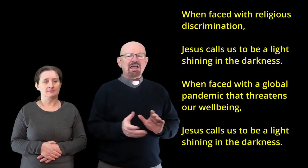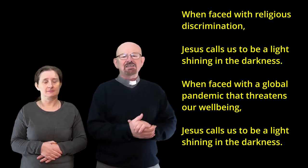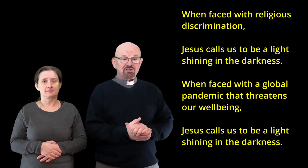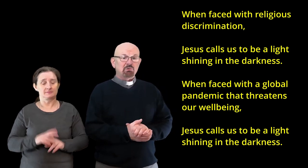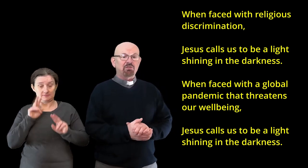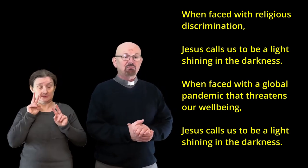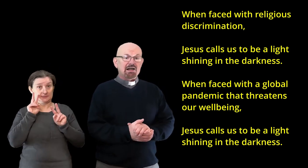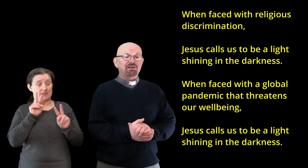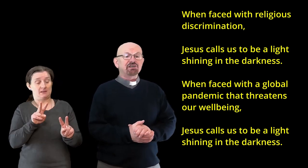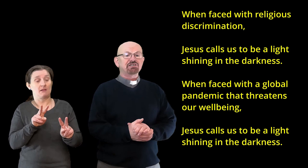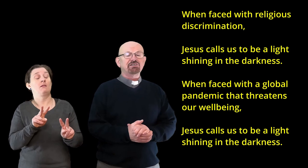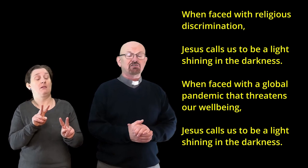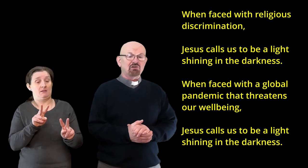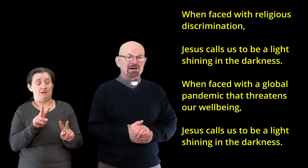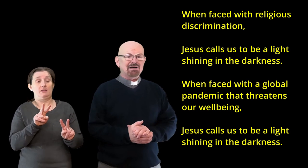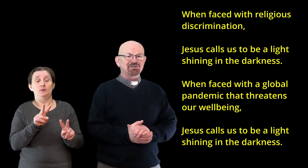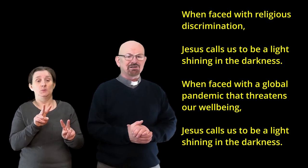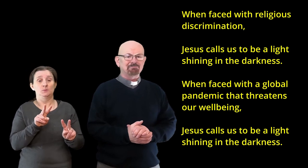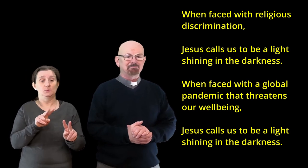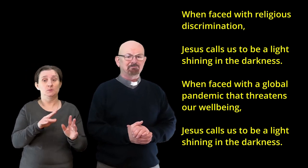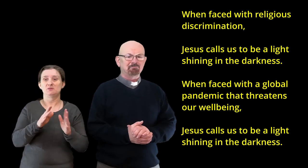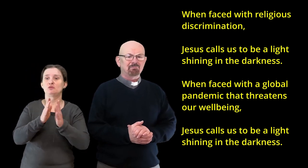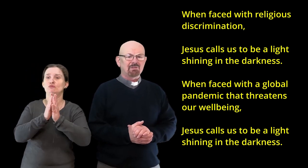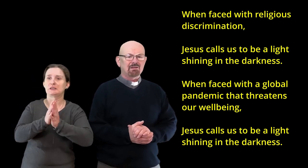When faced with religious discrimination,